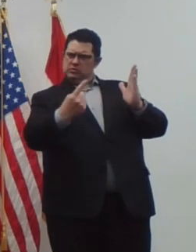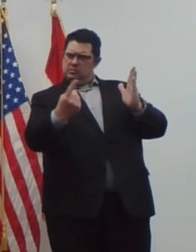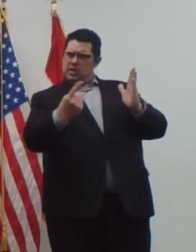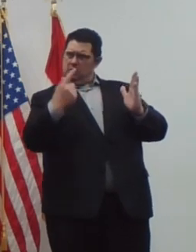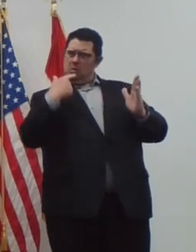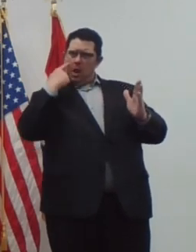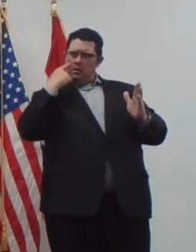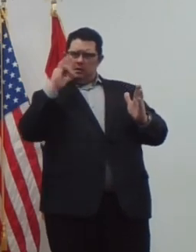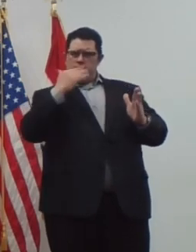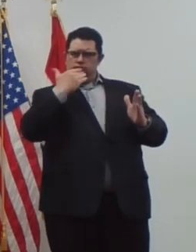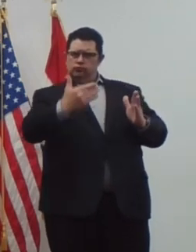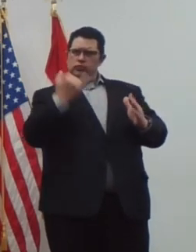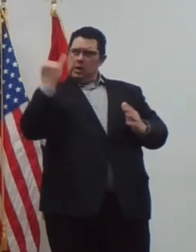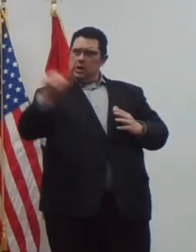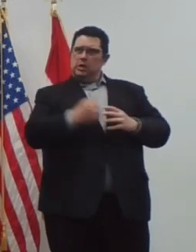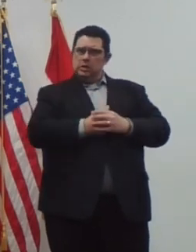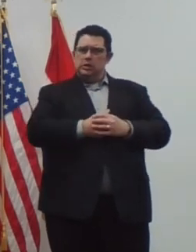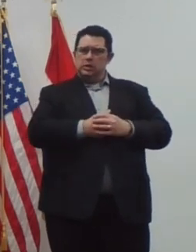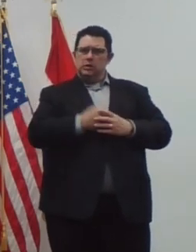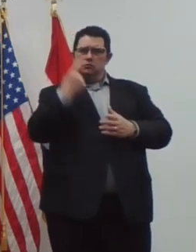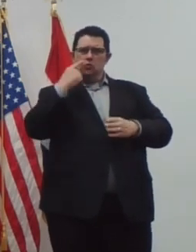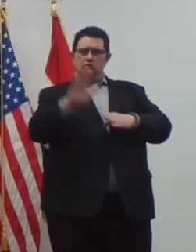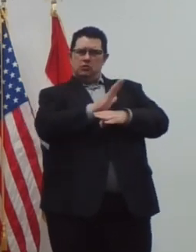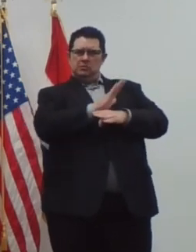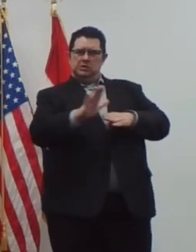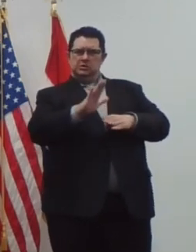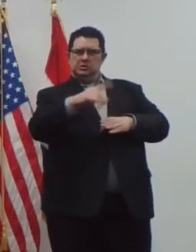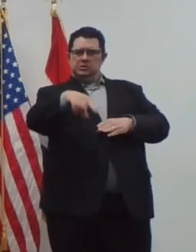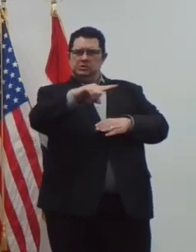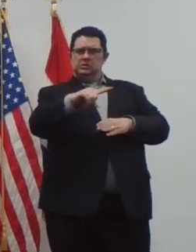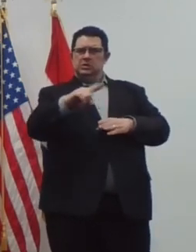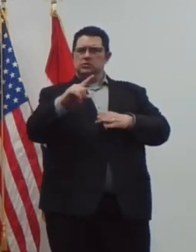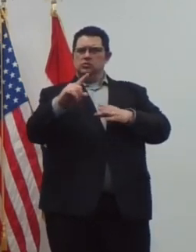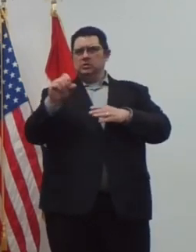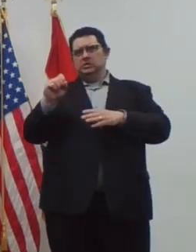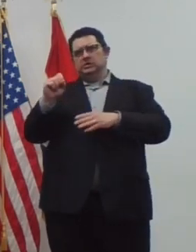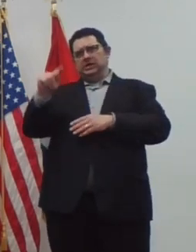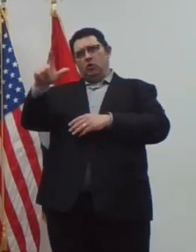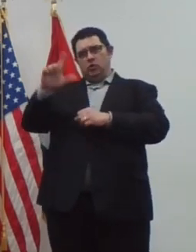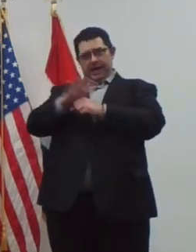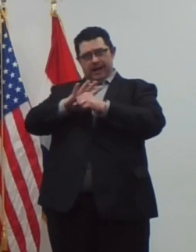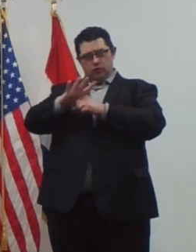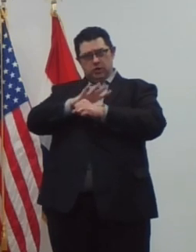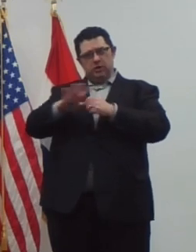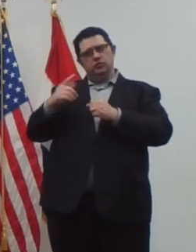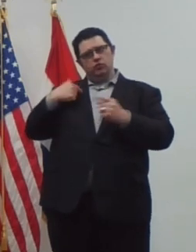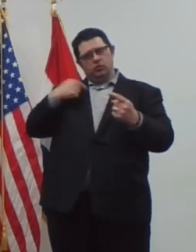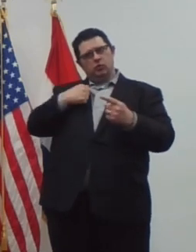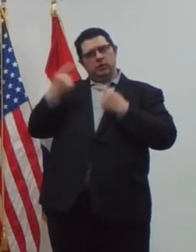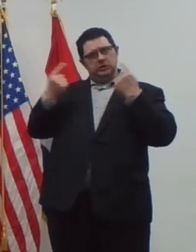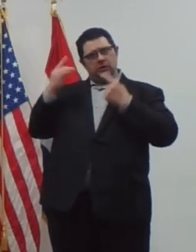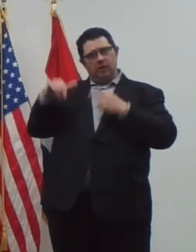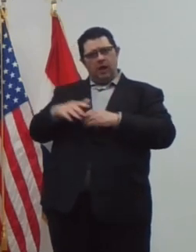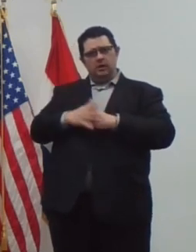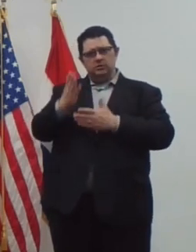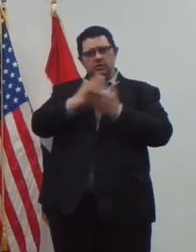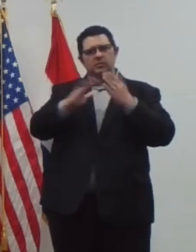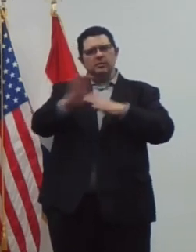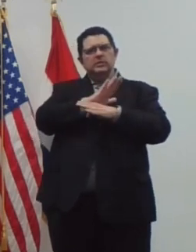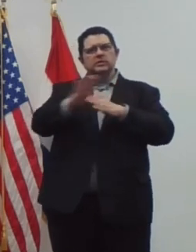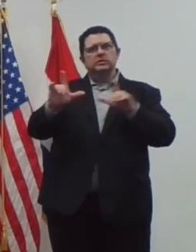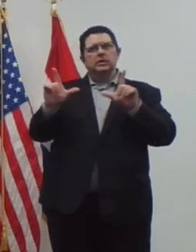fine idea. And for the businesses that are in St. Louis County, we'd certainly consider that. Some of those business licenses